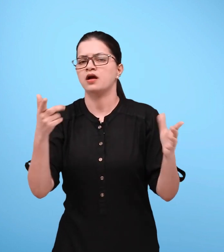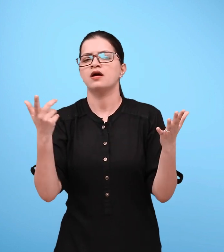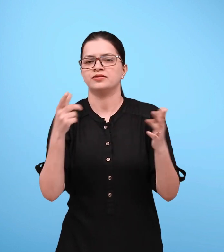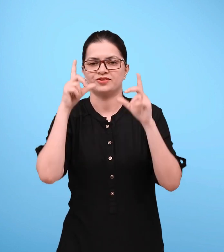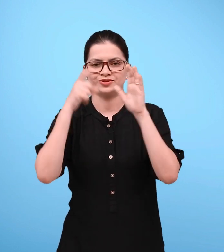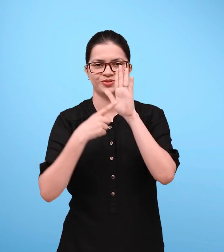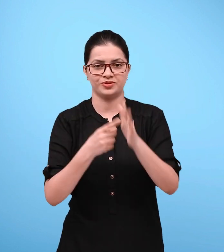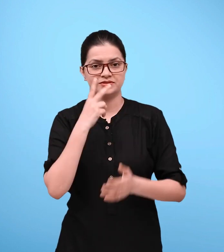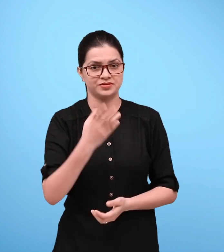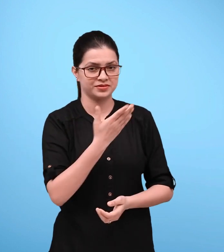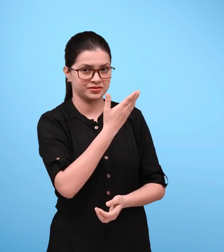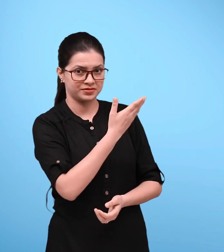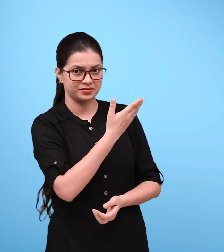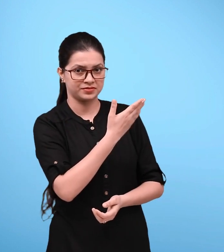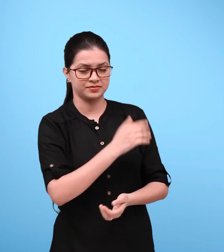Figure 10.8b.